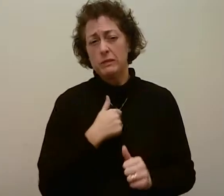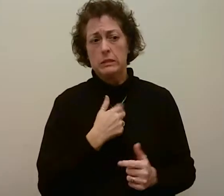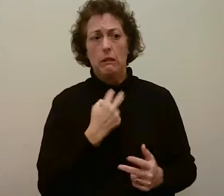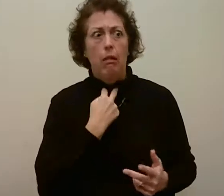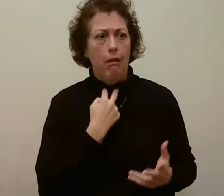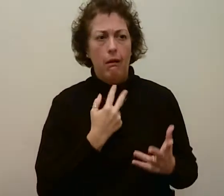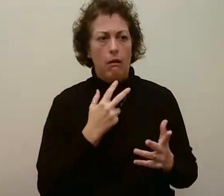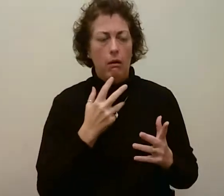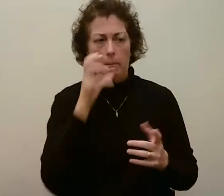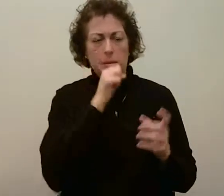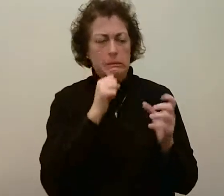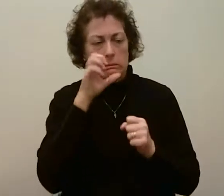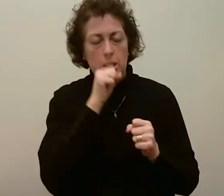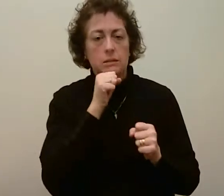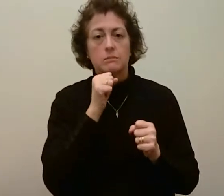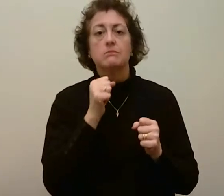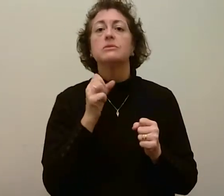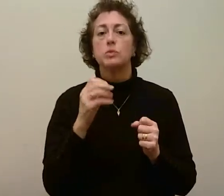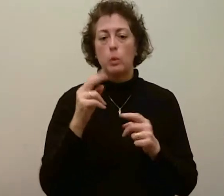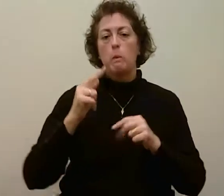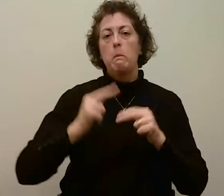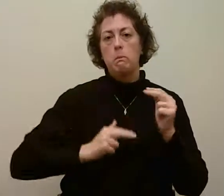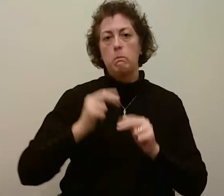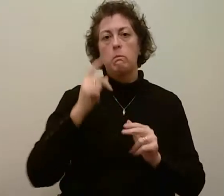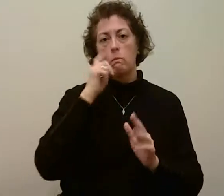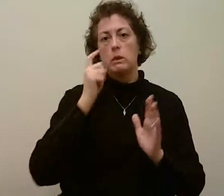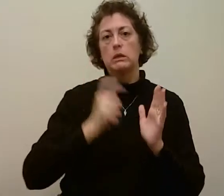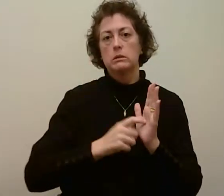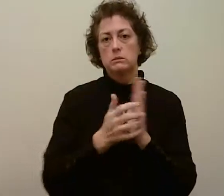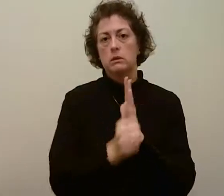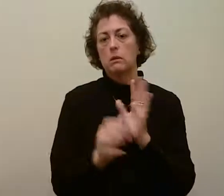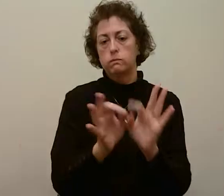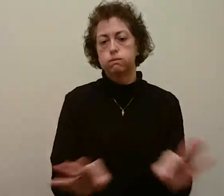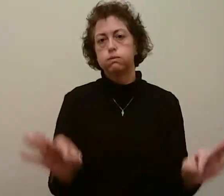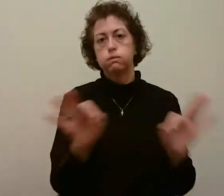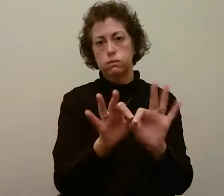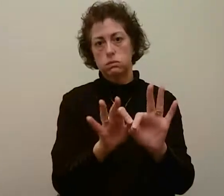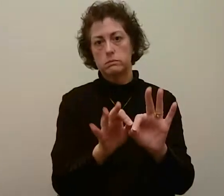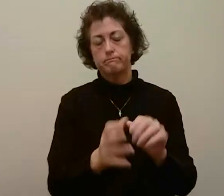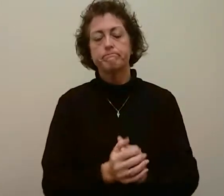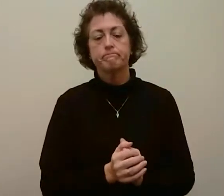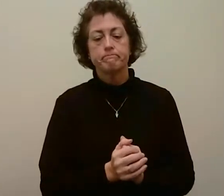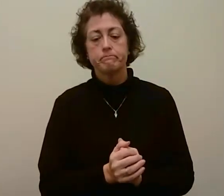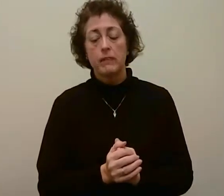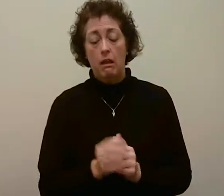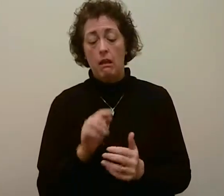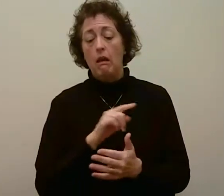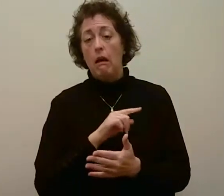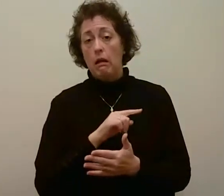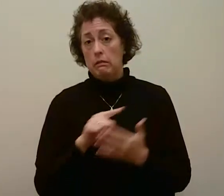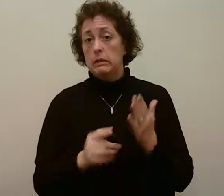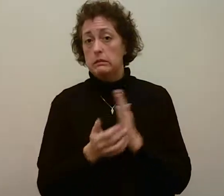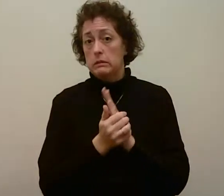up. So building that recognition skill is very important. These skills apply to both the visual